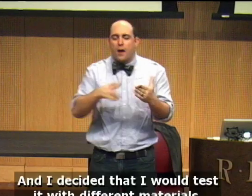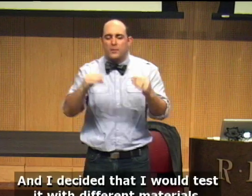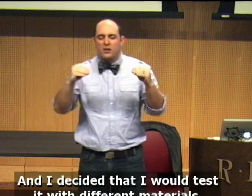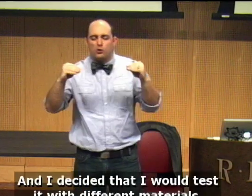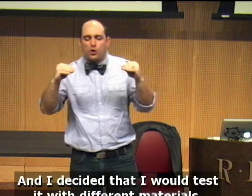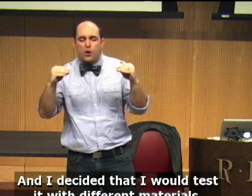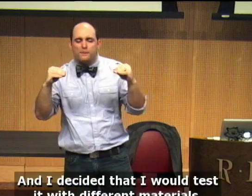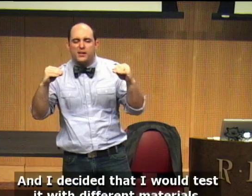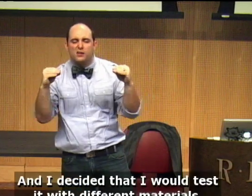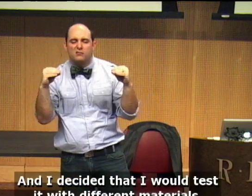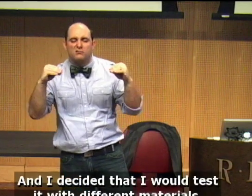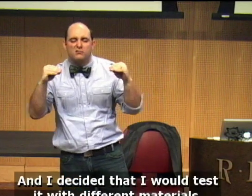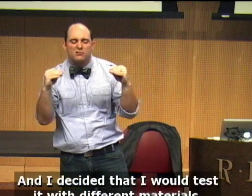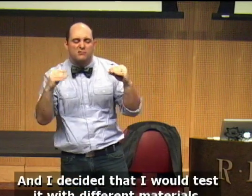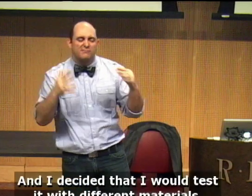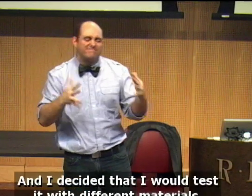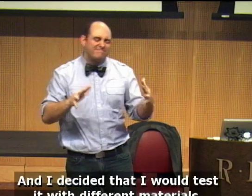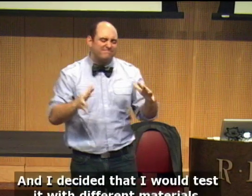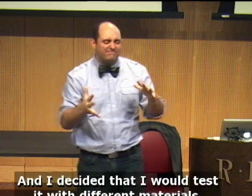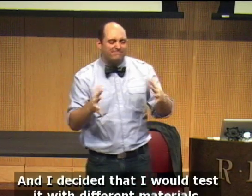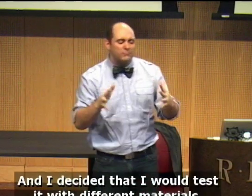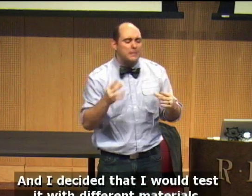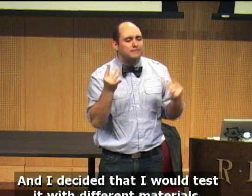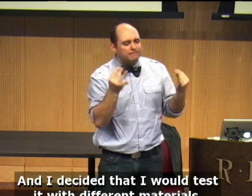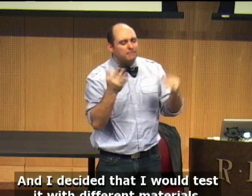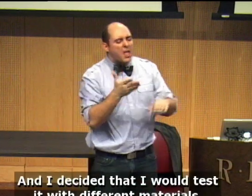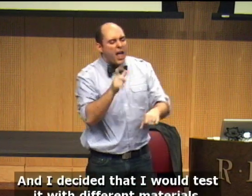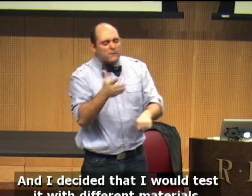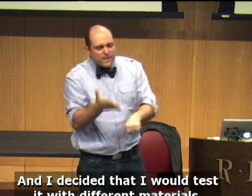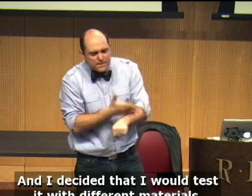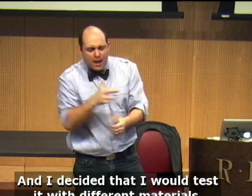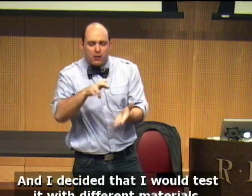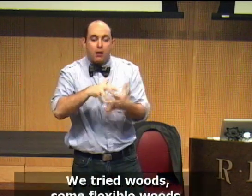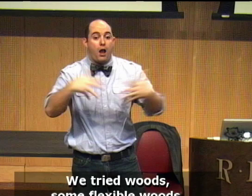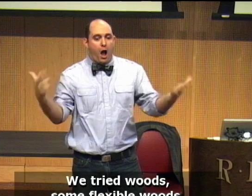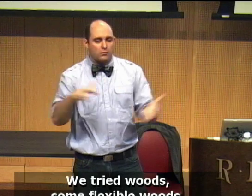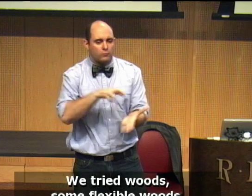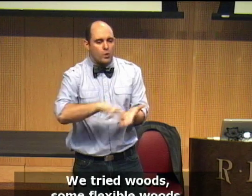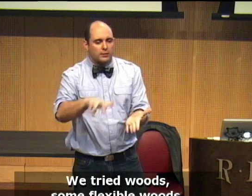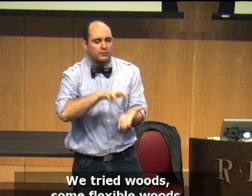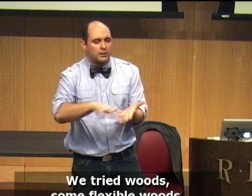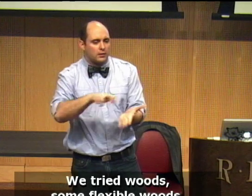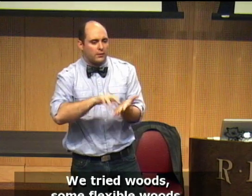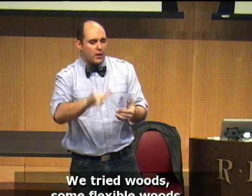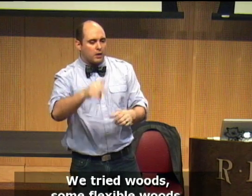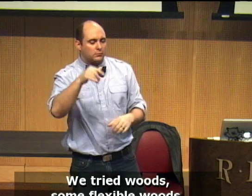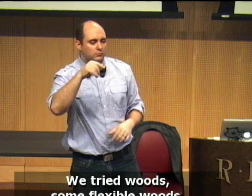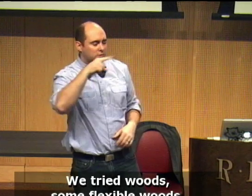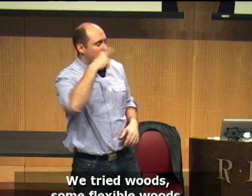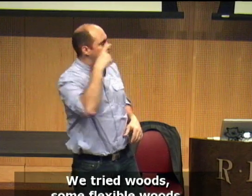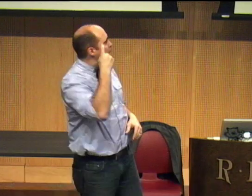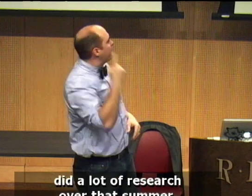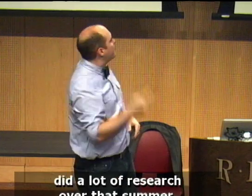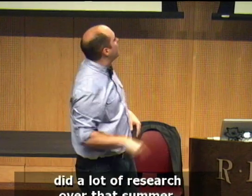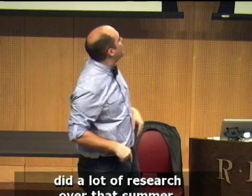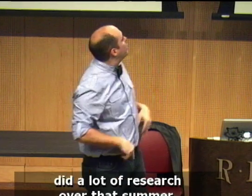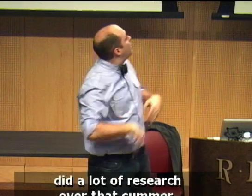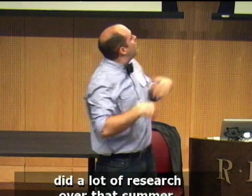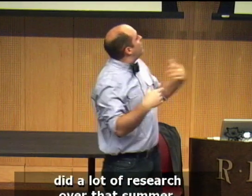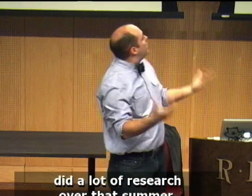And I decided that I would test it with different materials. We tried woods, some flexible woods, did a lot of